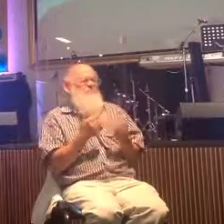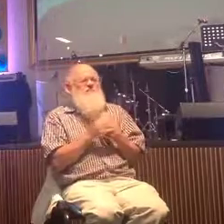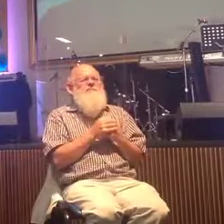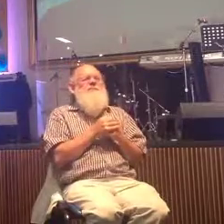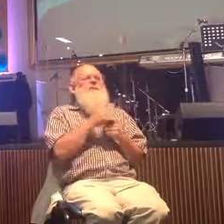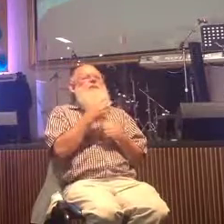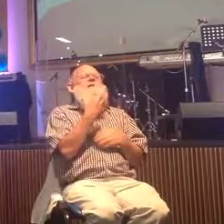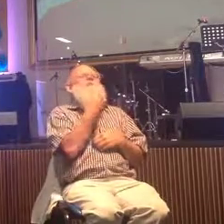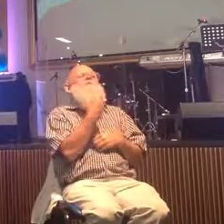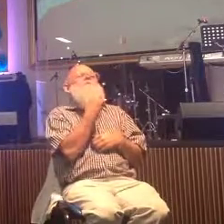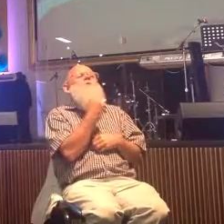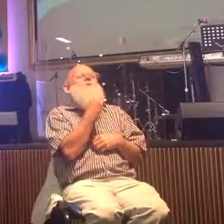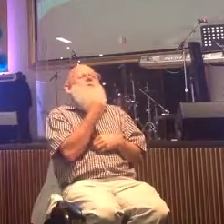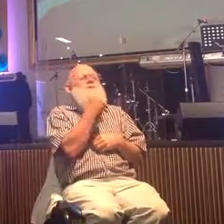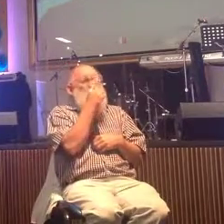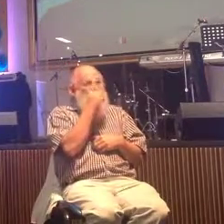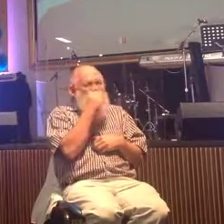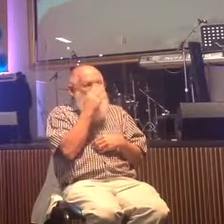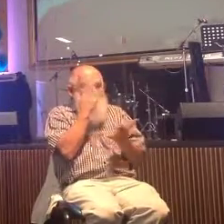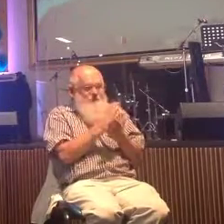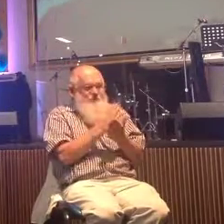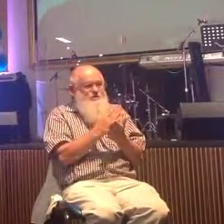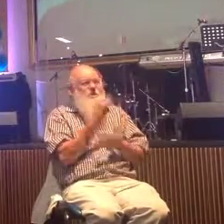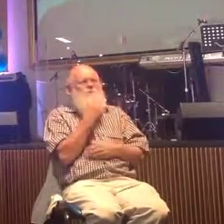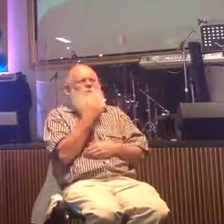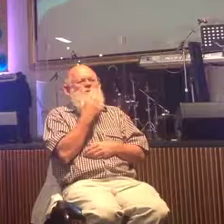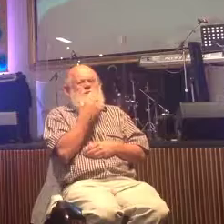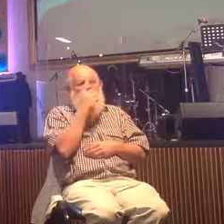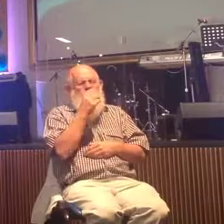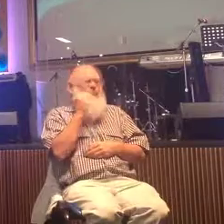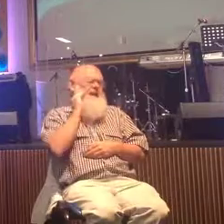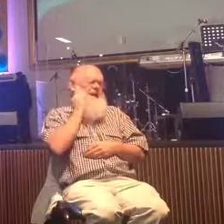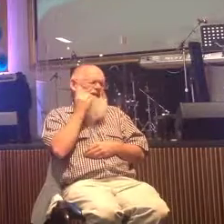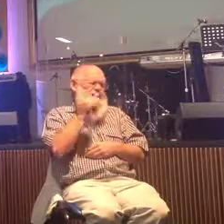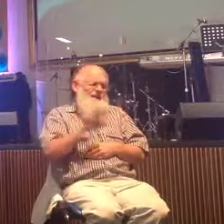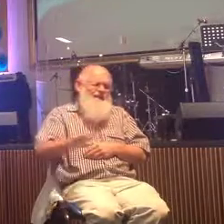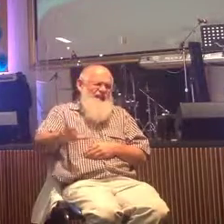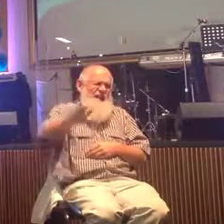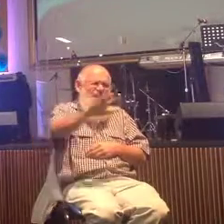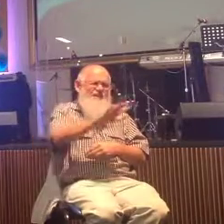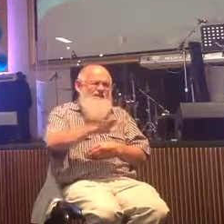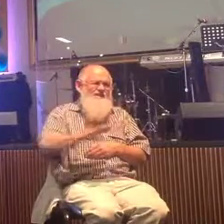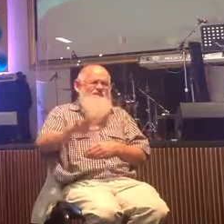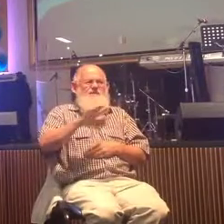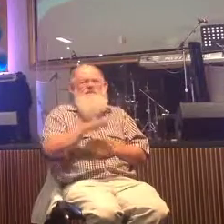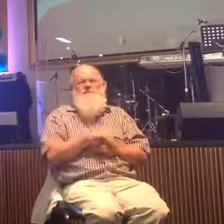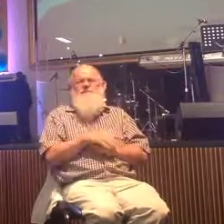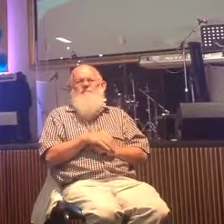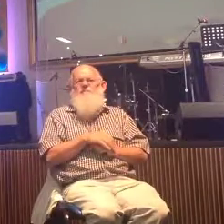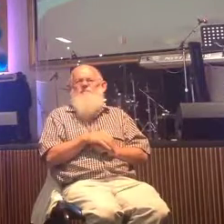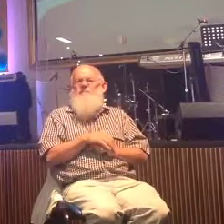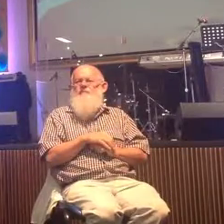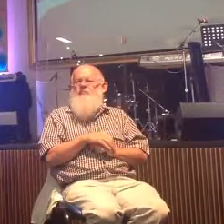this area. The solid Jews, no way, we're not going there. Even, do we know the story of